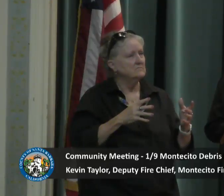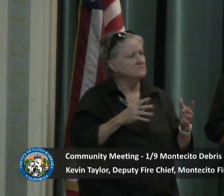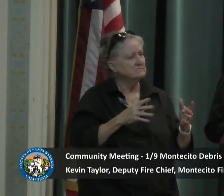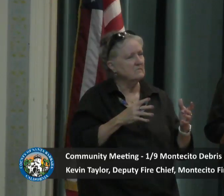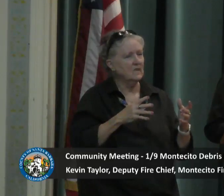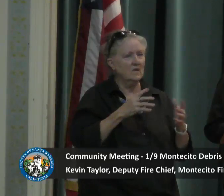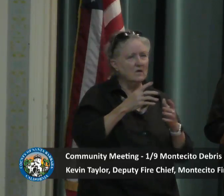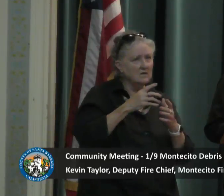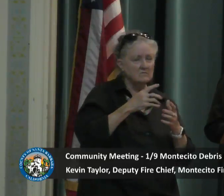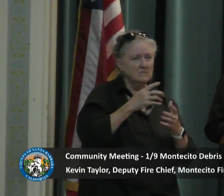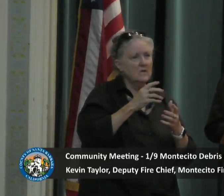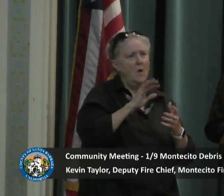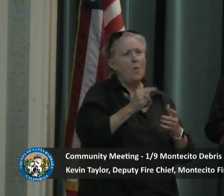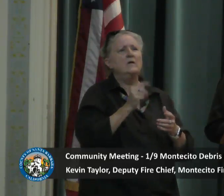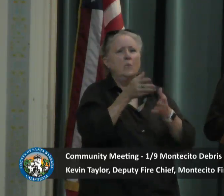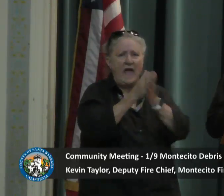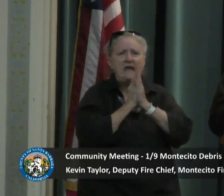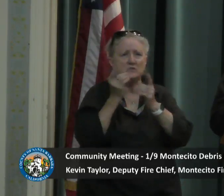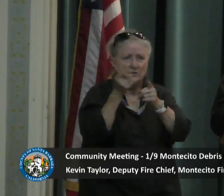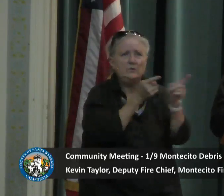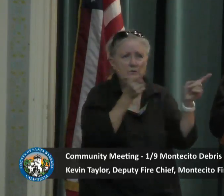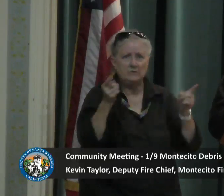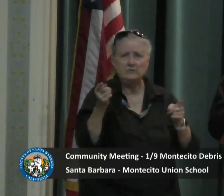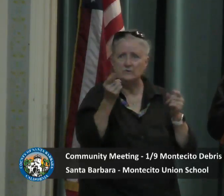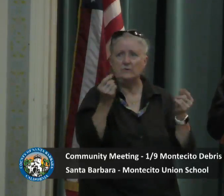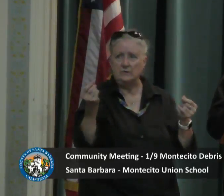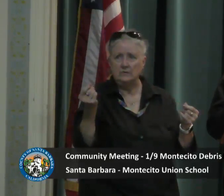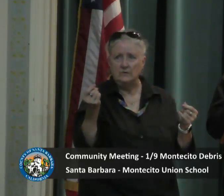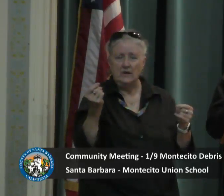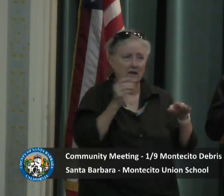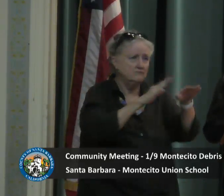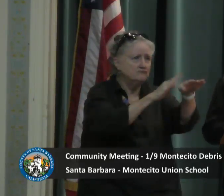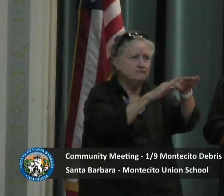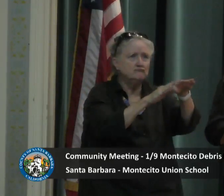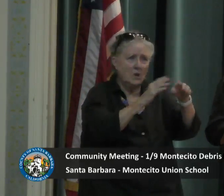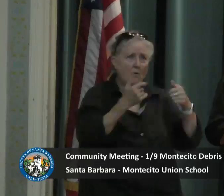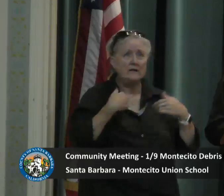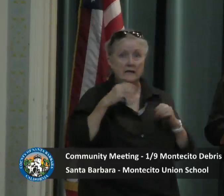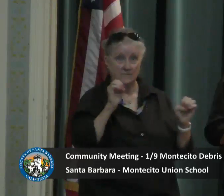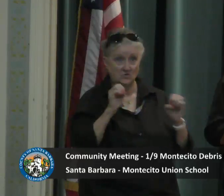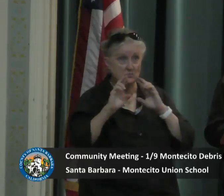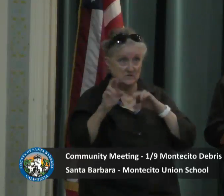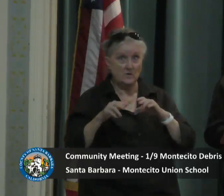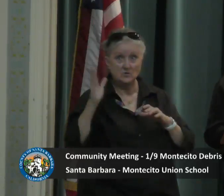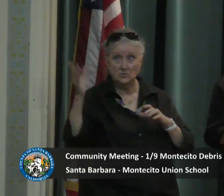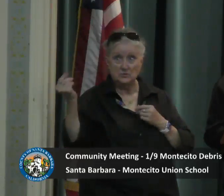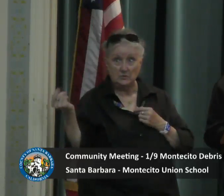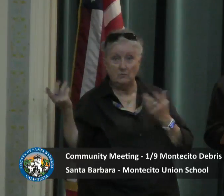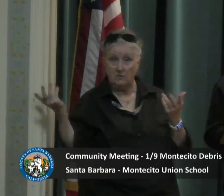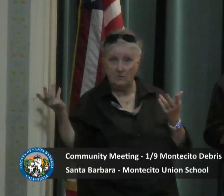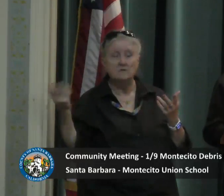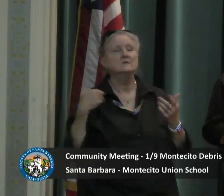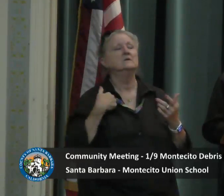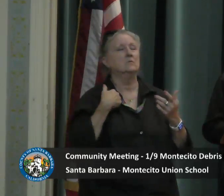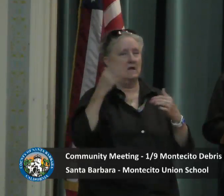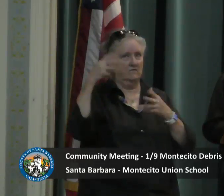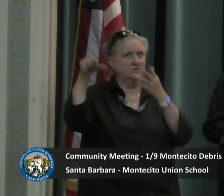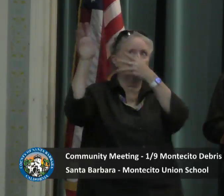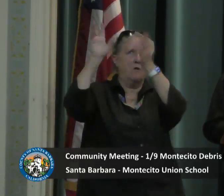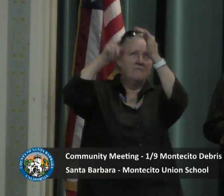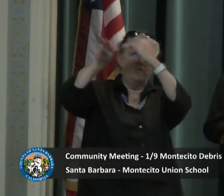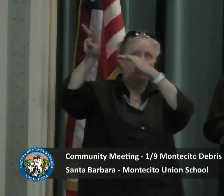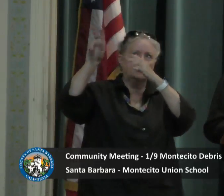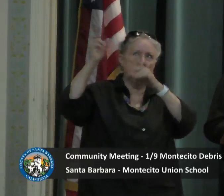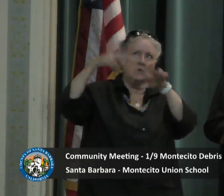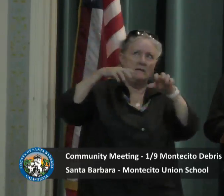ask you to do and alert you to what emergency responders will be doing when we have a storm that is forecast to